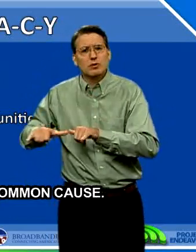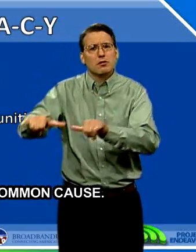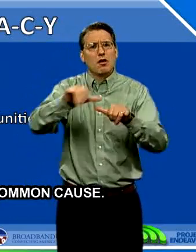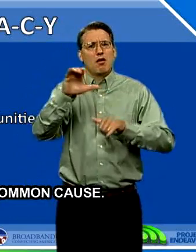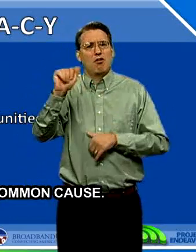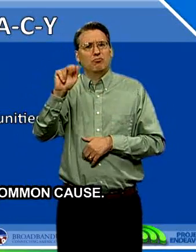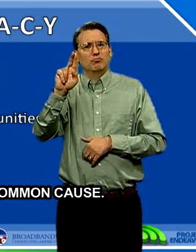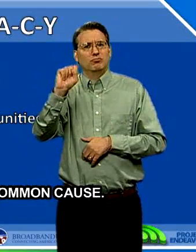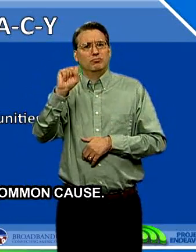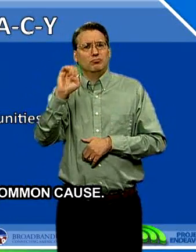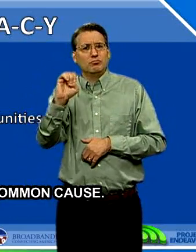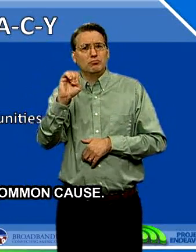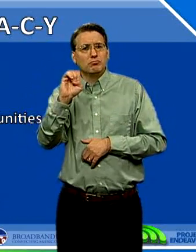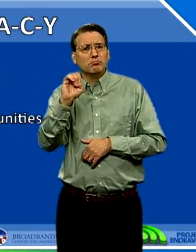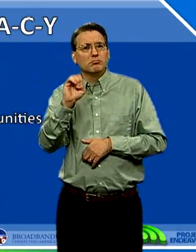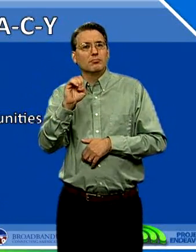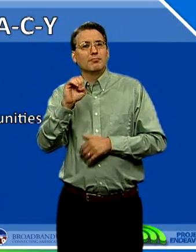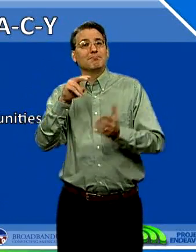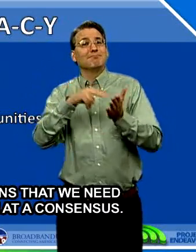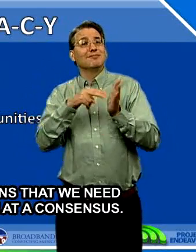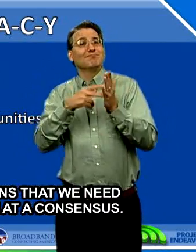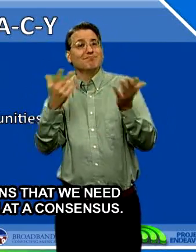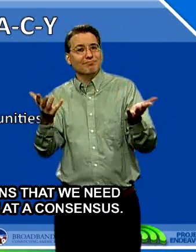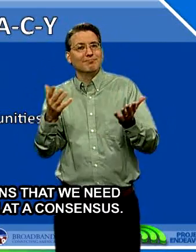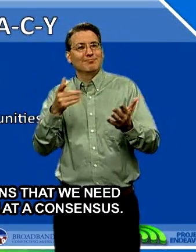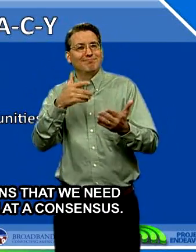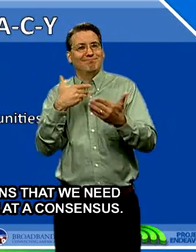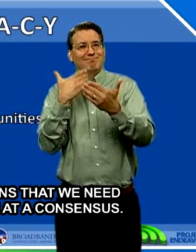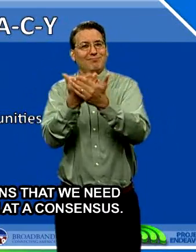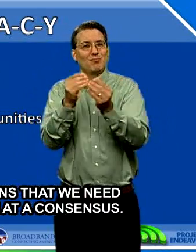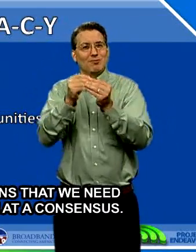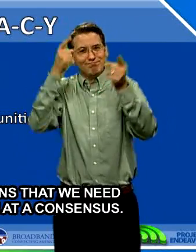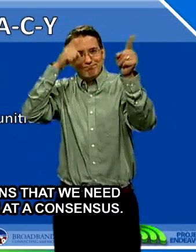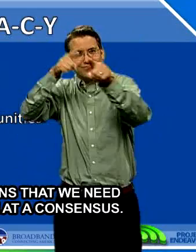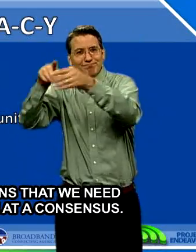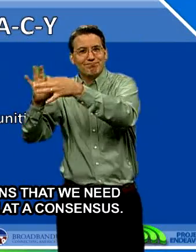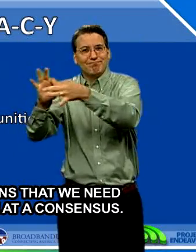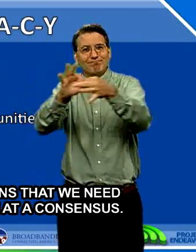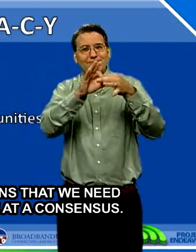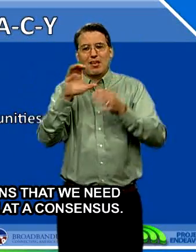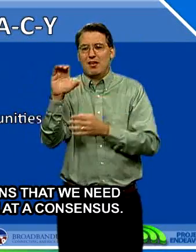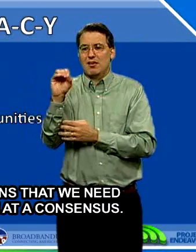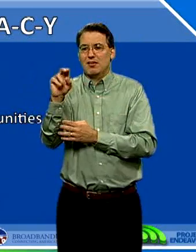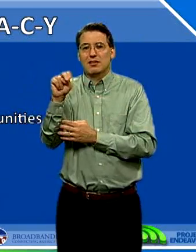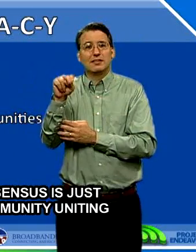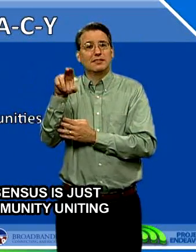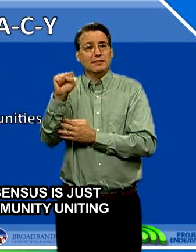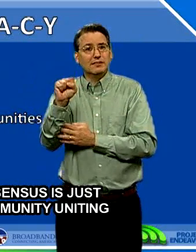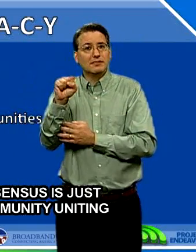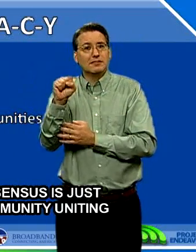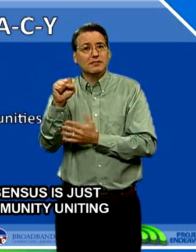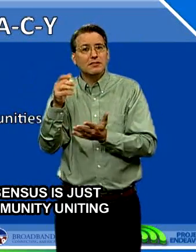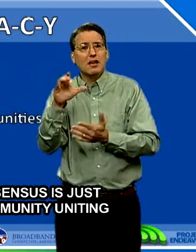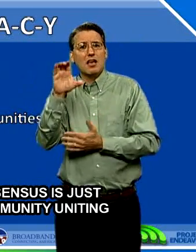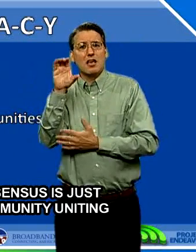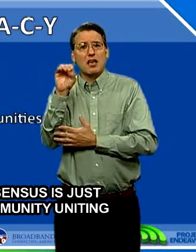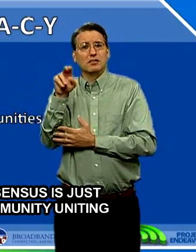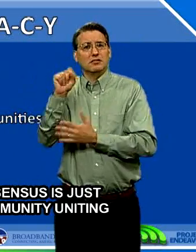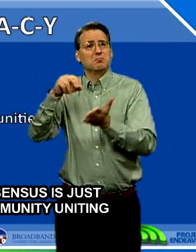common cause. That means that we need to arrive at a consensus. A consensus is just the